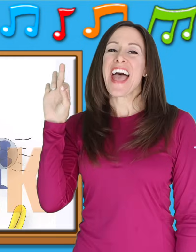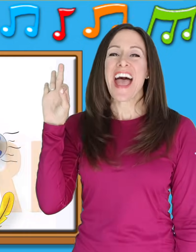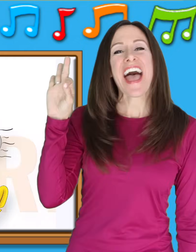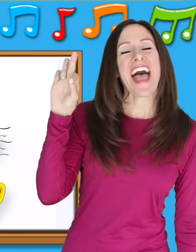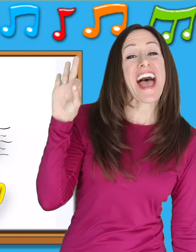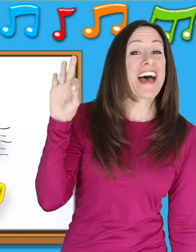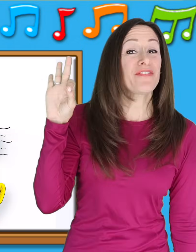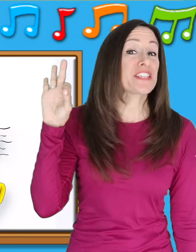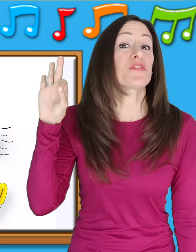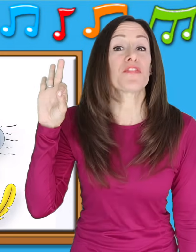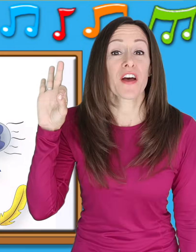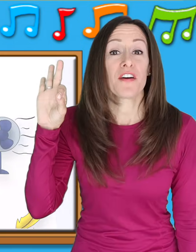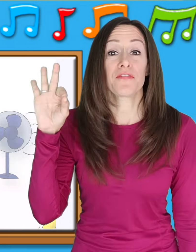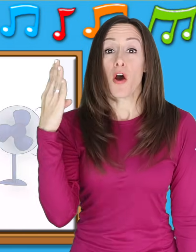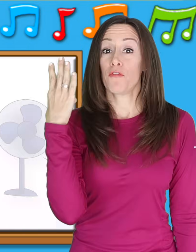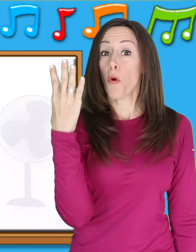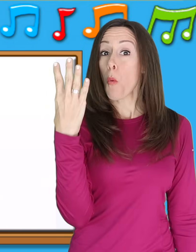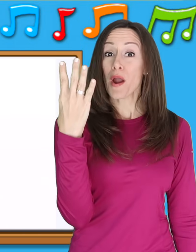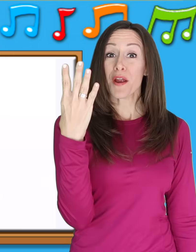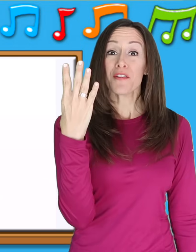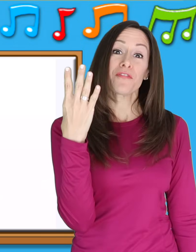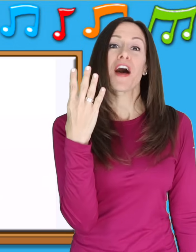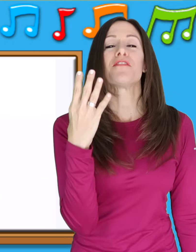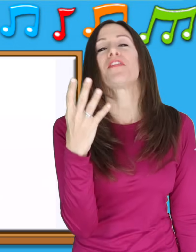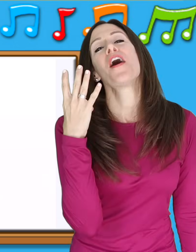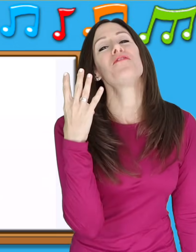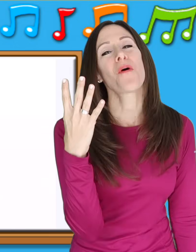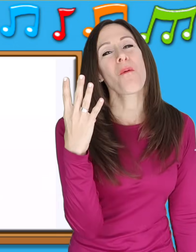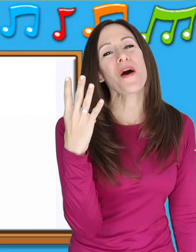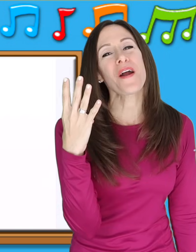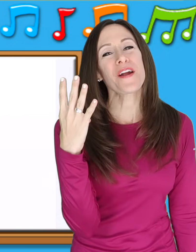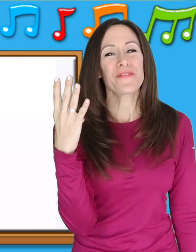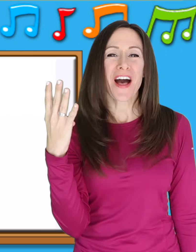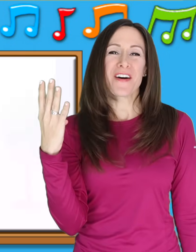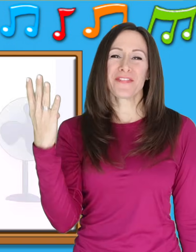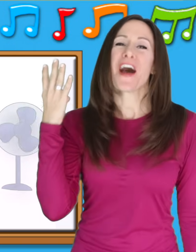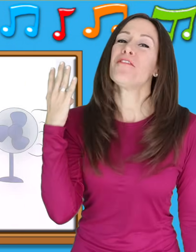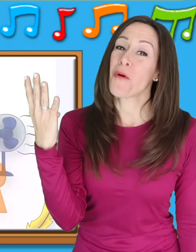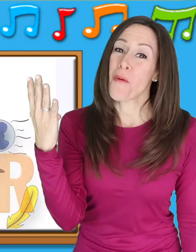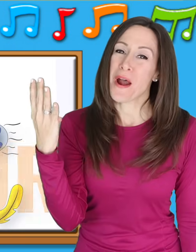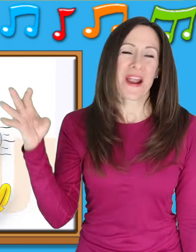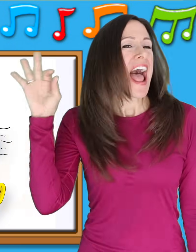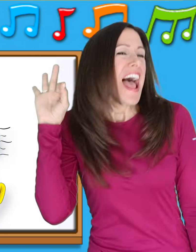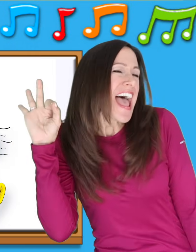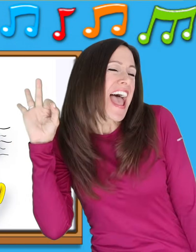F is for f-f-f-for, f-f-f-for, f-f-f-for F